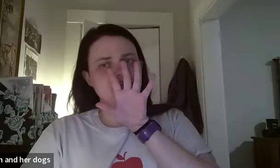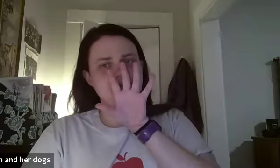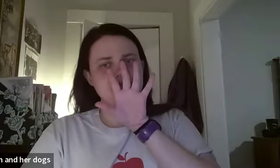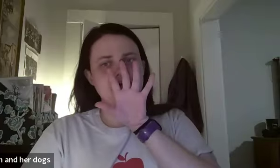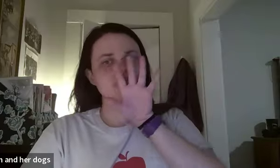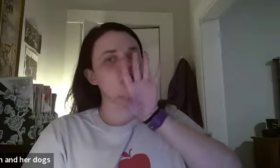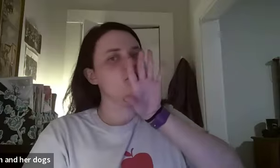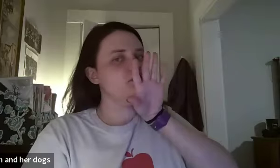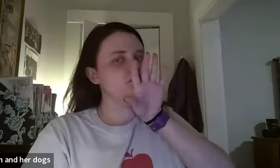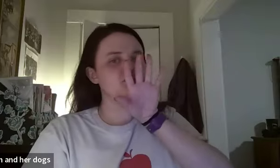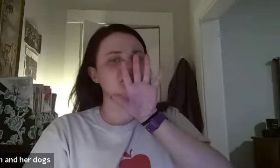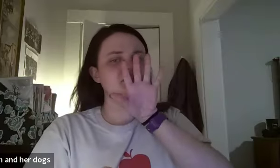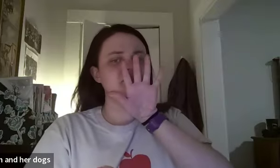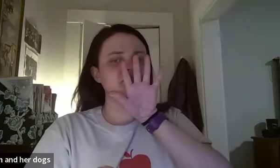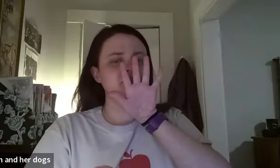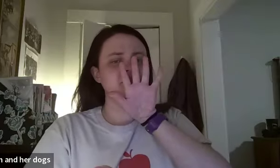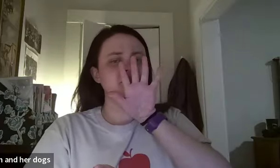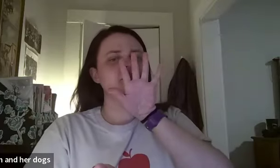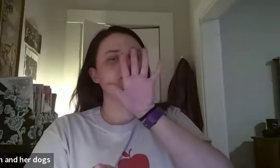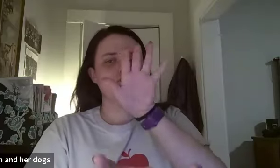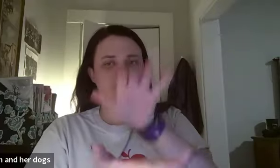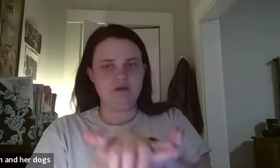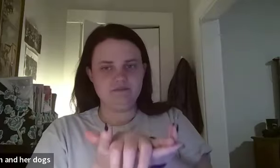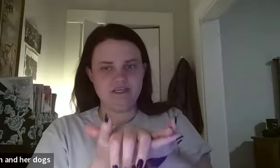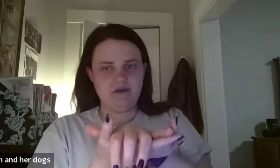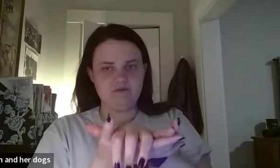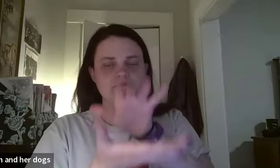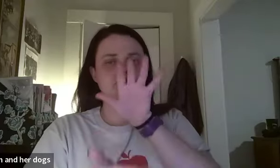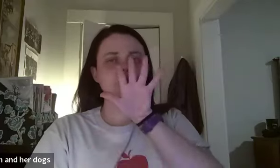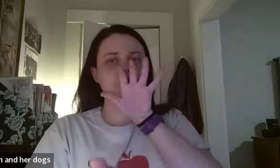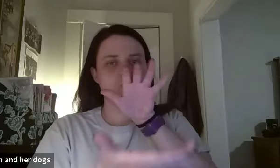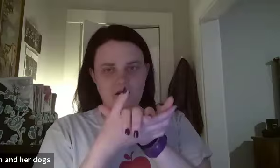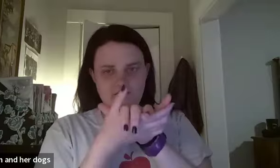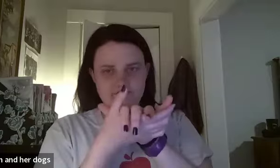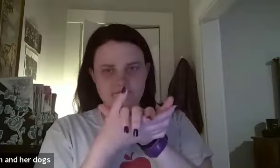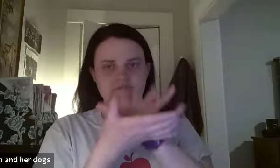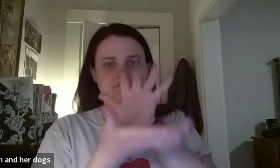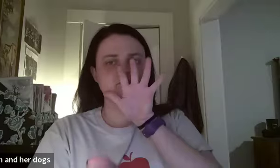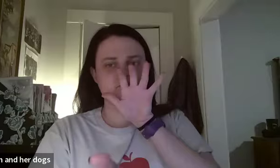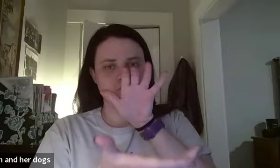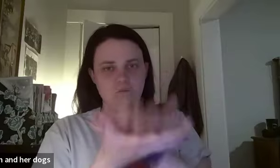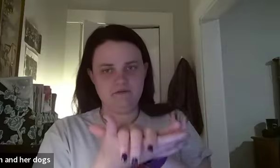going to have a five on your chin, and then you bring them together. Wife, wife.